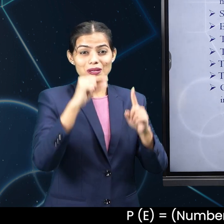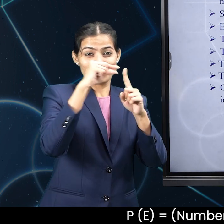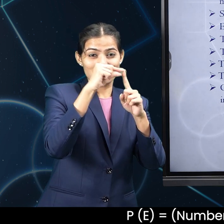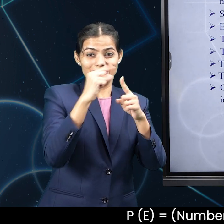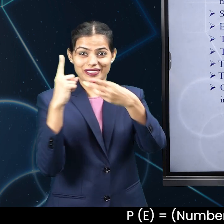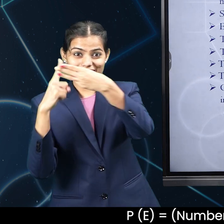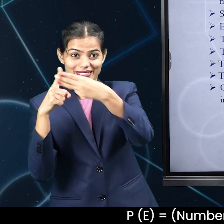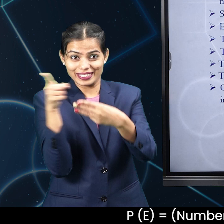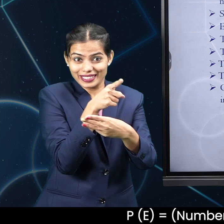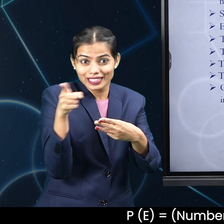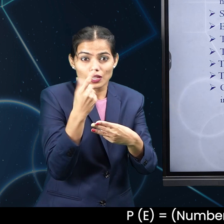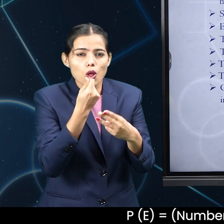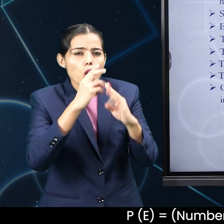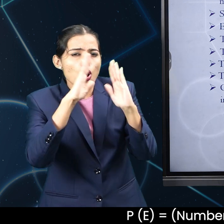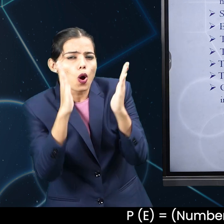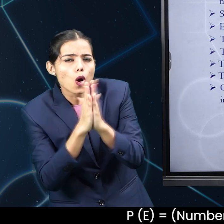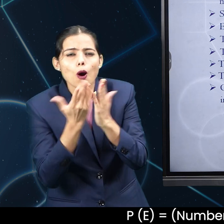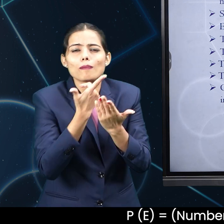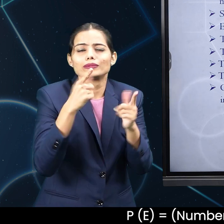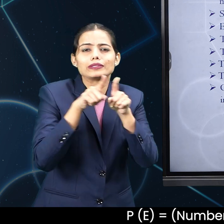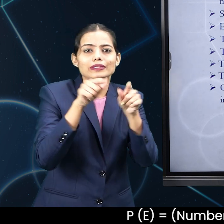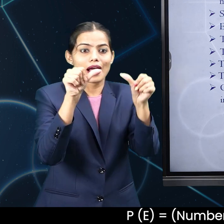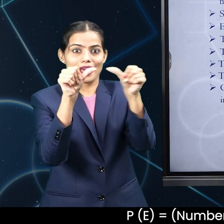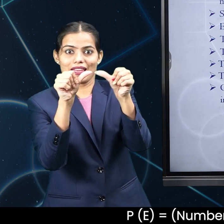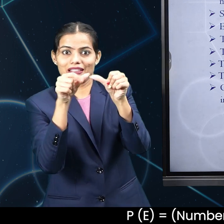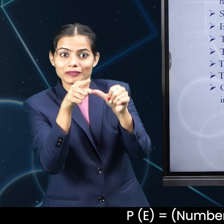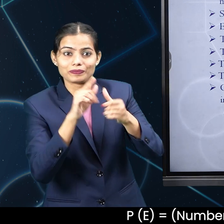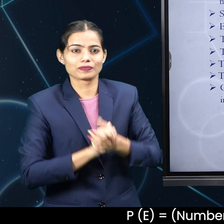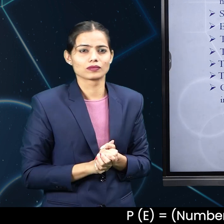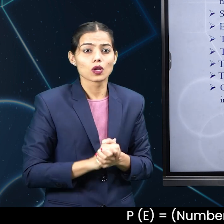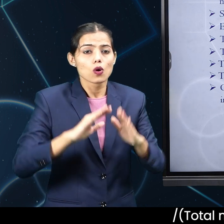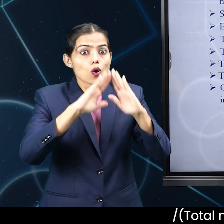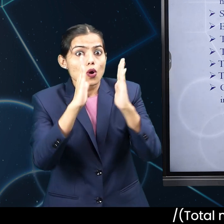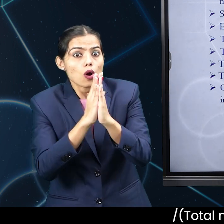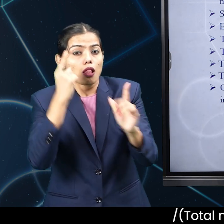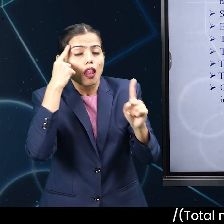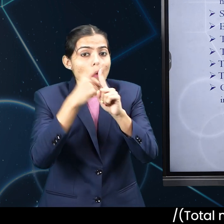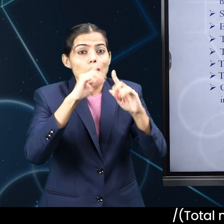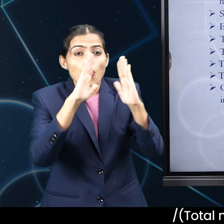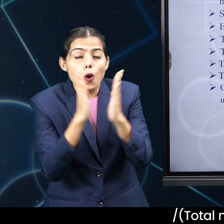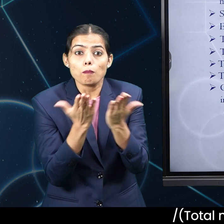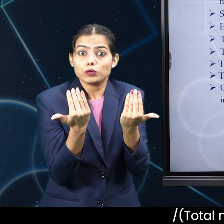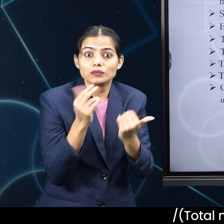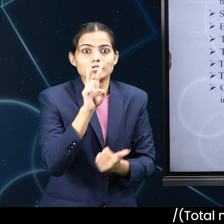P of E is equal to number of favorable outcomes for event A by total number of possible